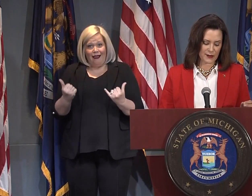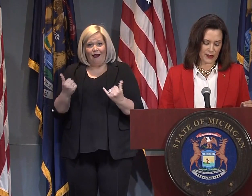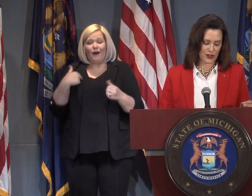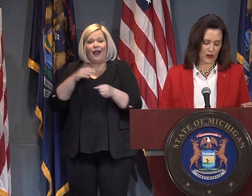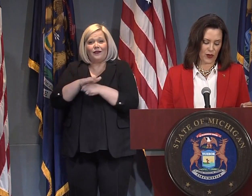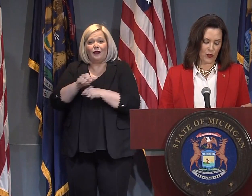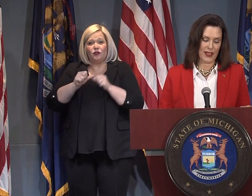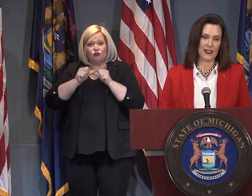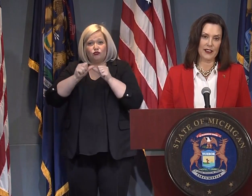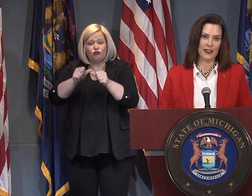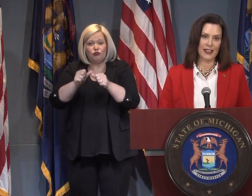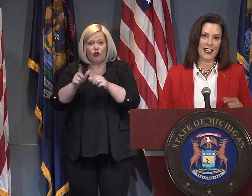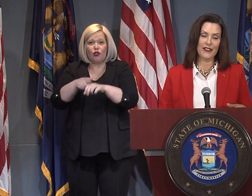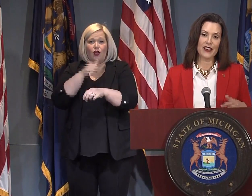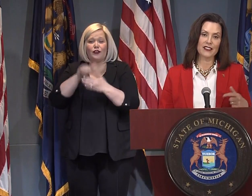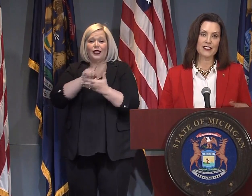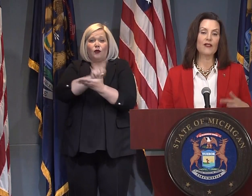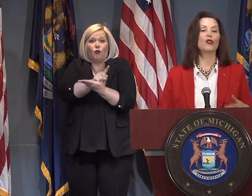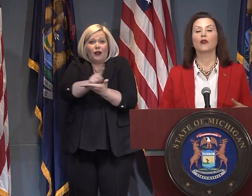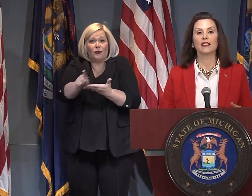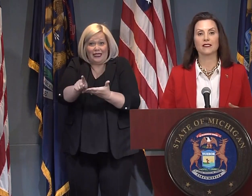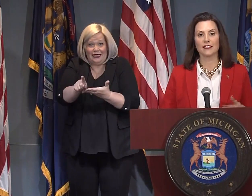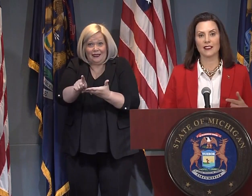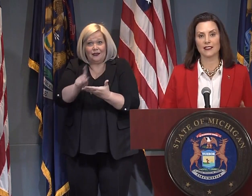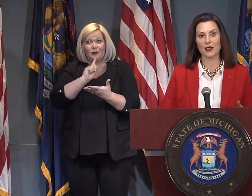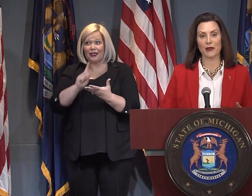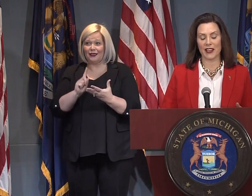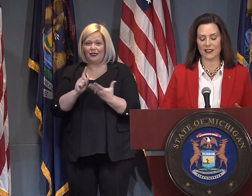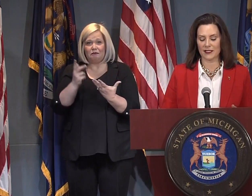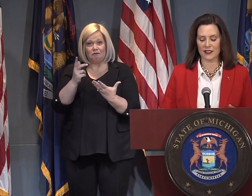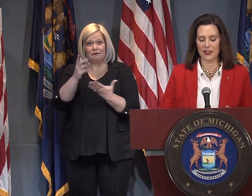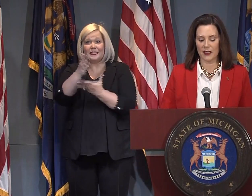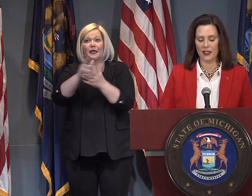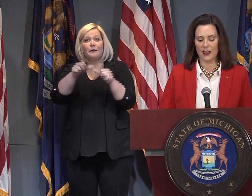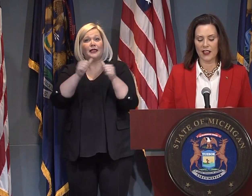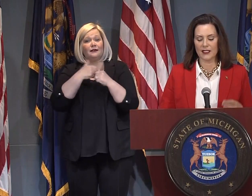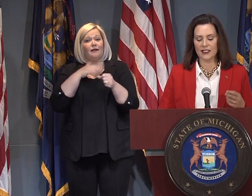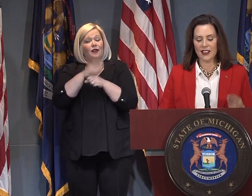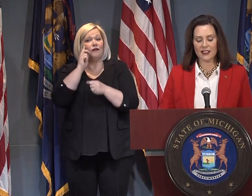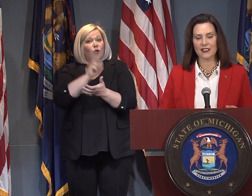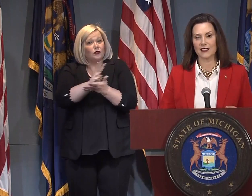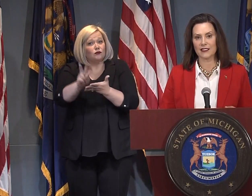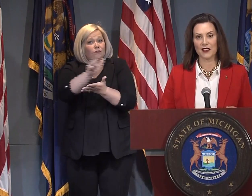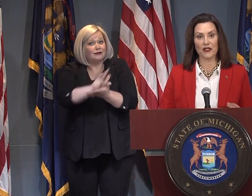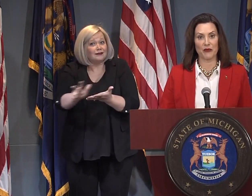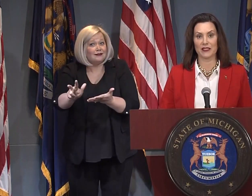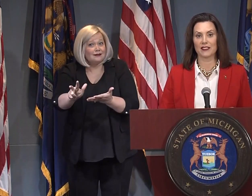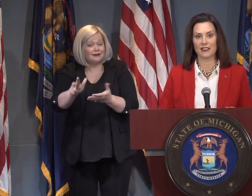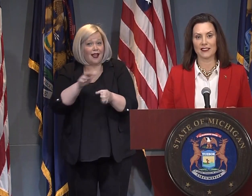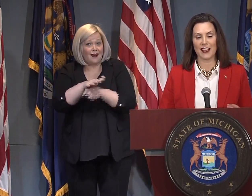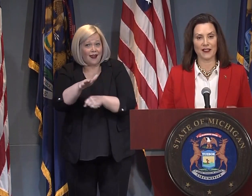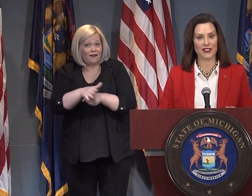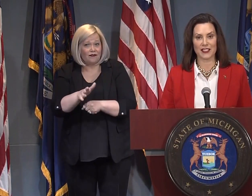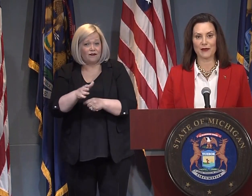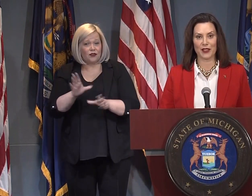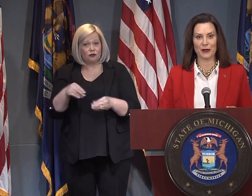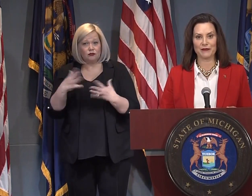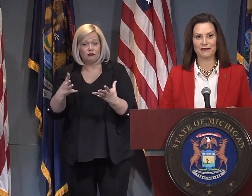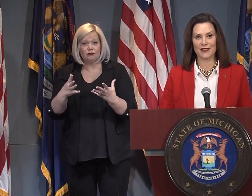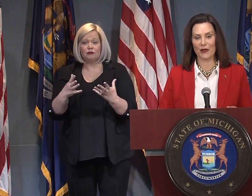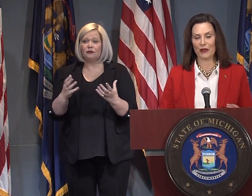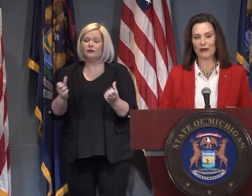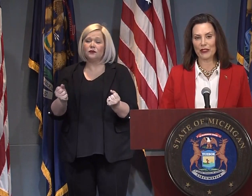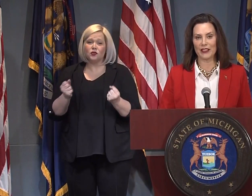last hospitals over a week, even several weeks in some cases. Dozens of businesses have stepped